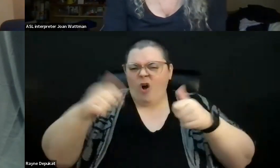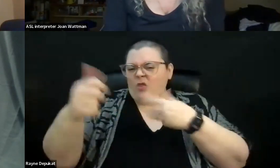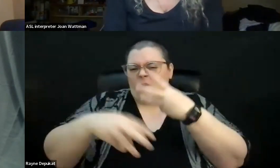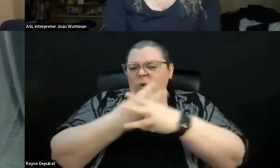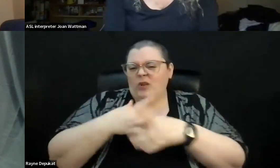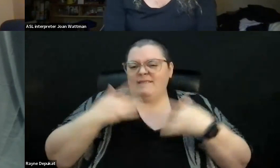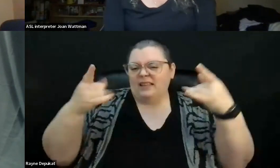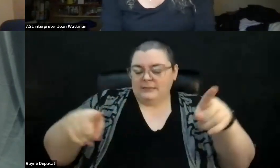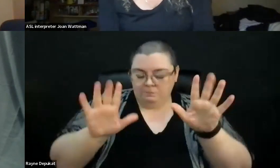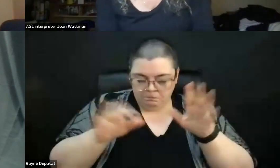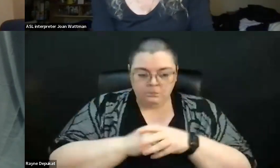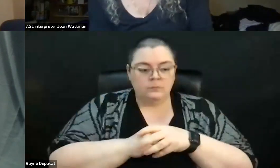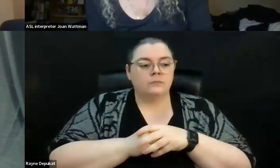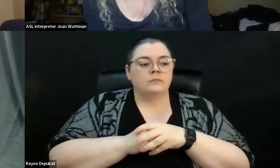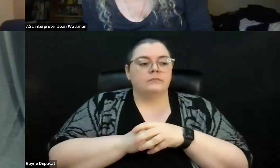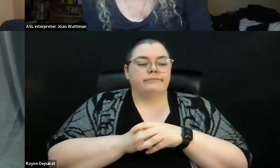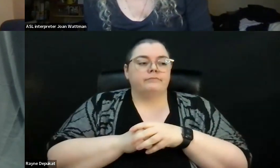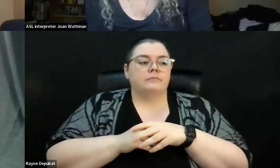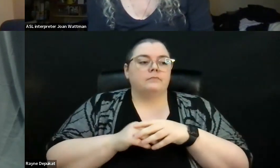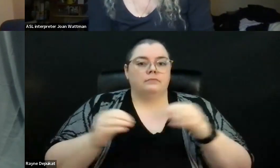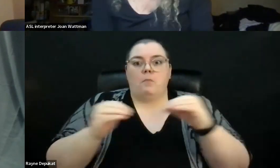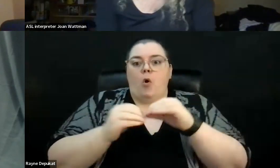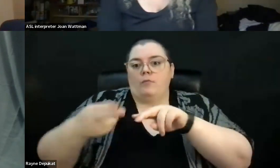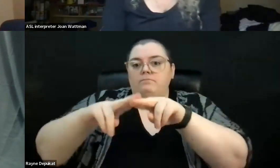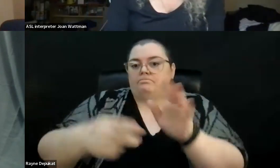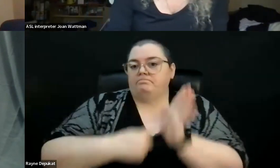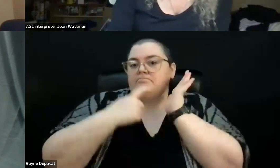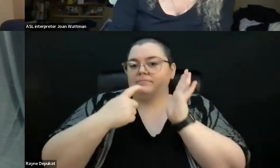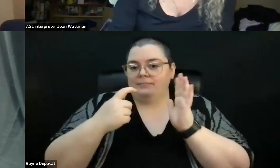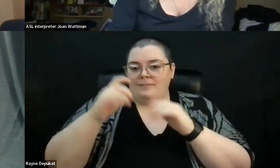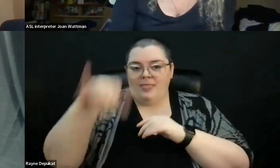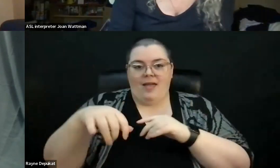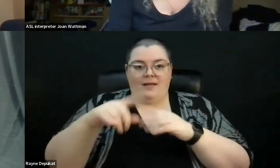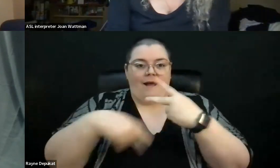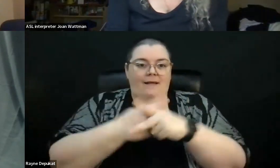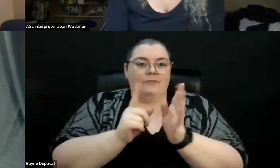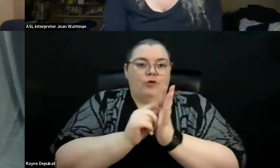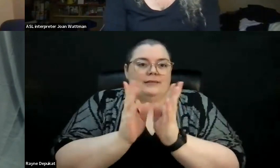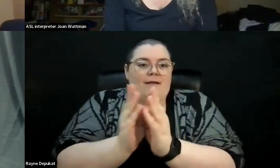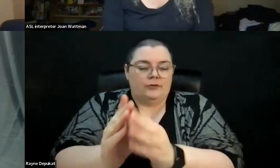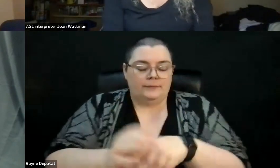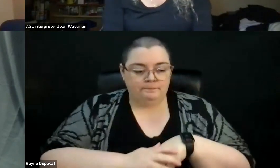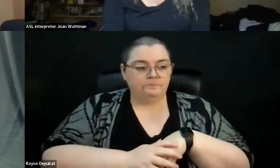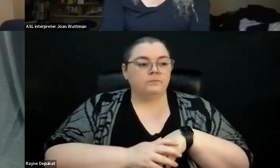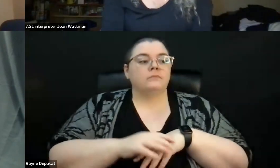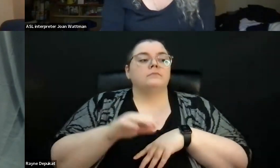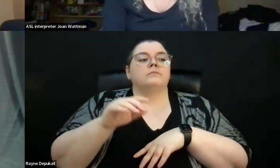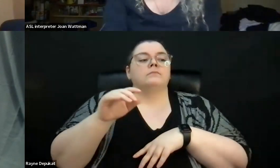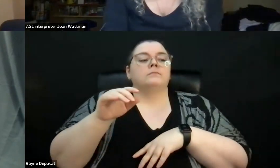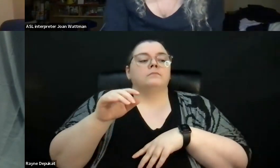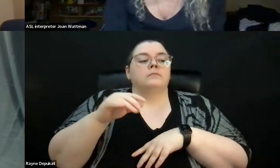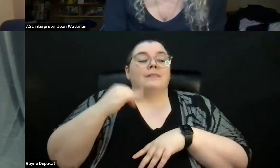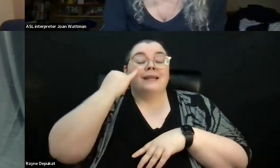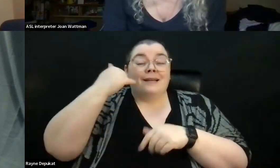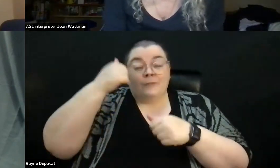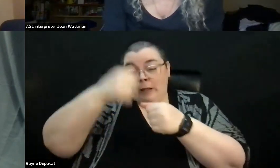more. And there's going to be a lot of reasons that the more demand of those kind of